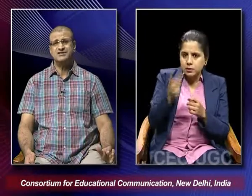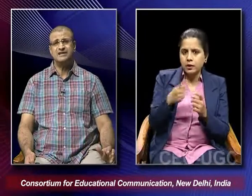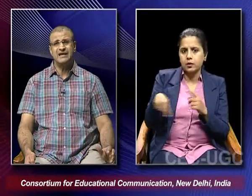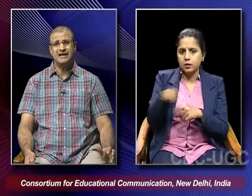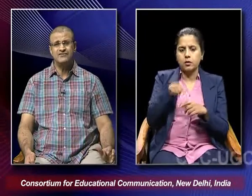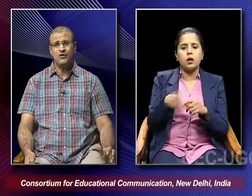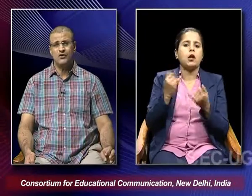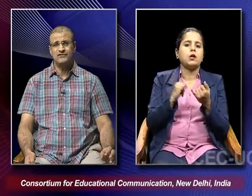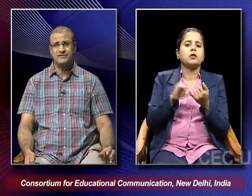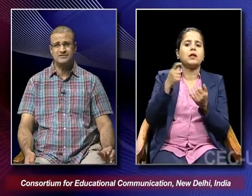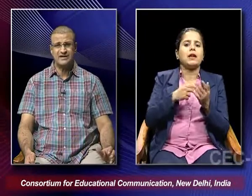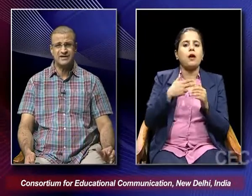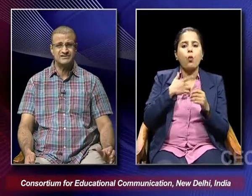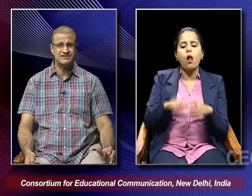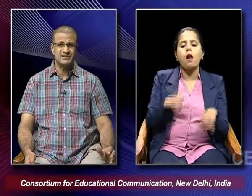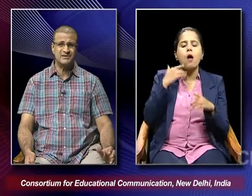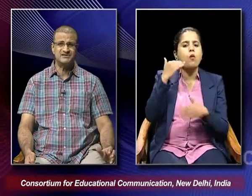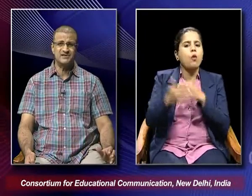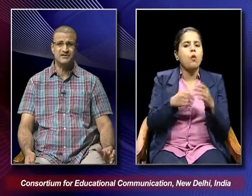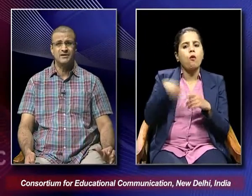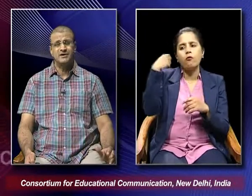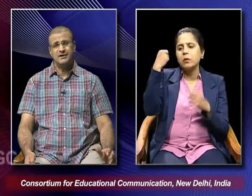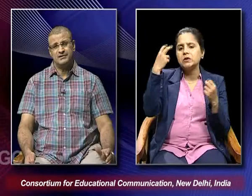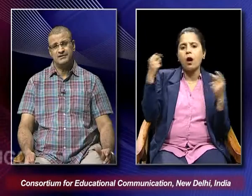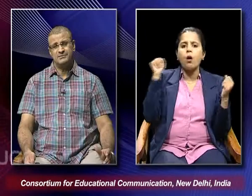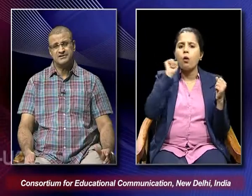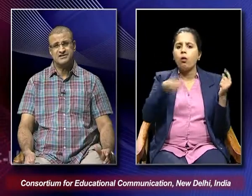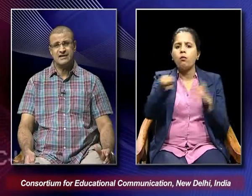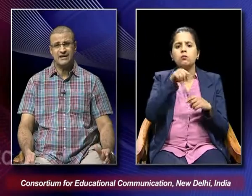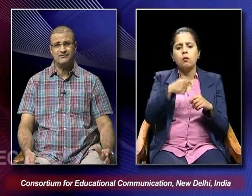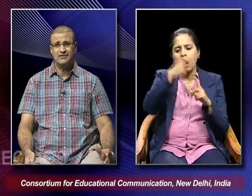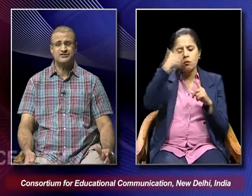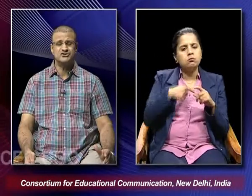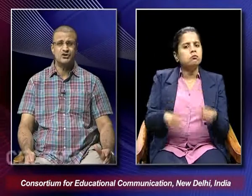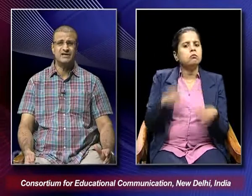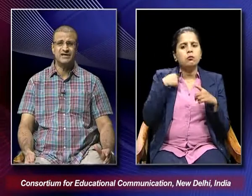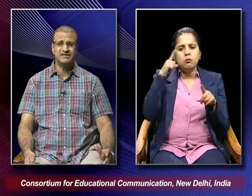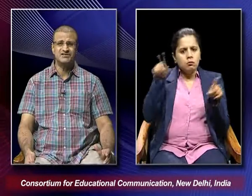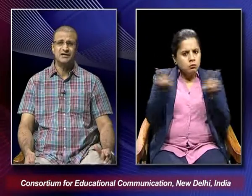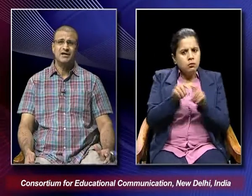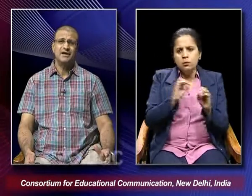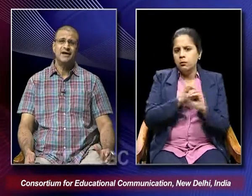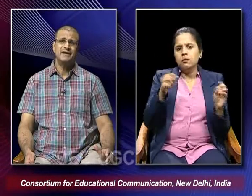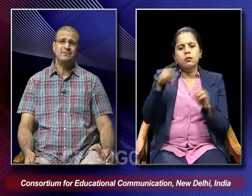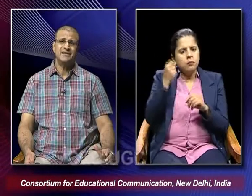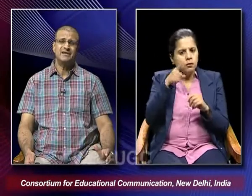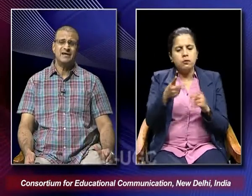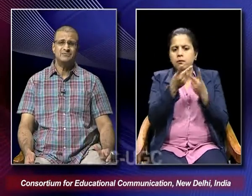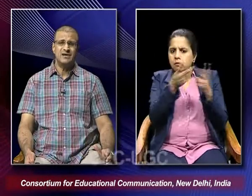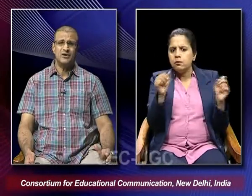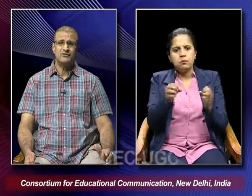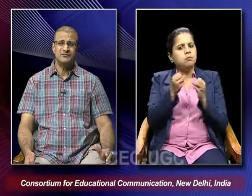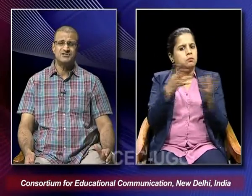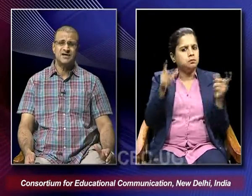the screen life of the film stars is same as their personal life, which is not the case. And many a